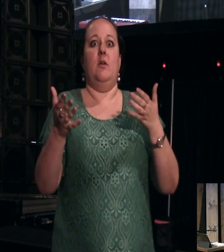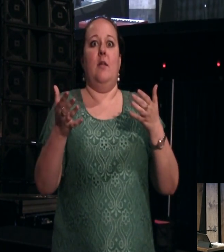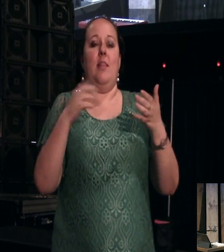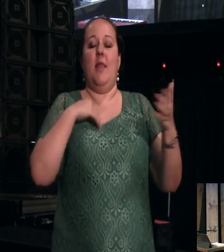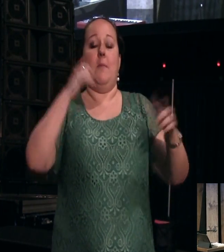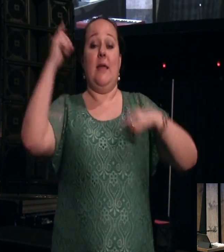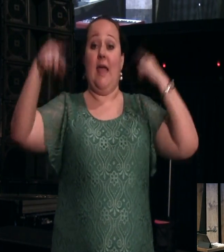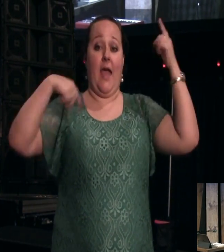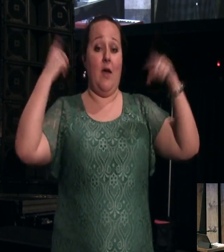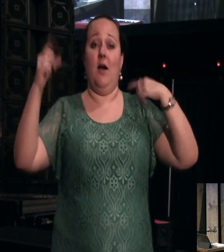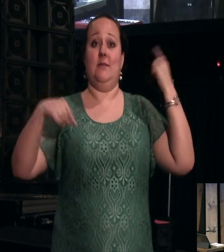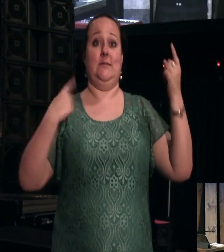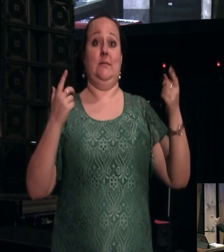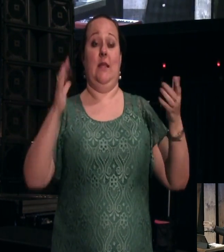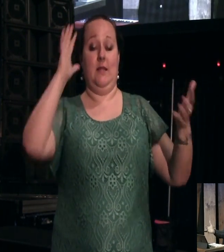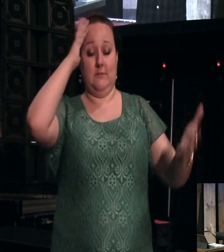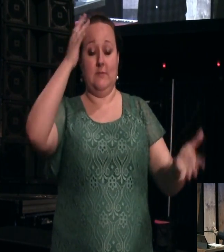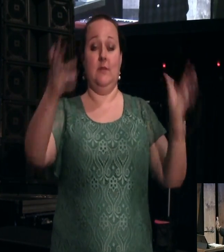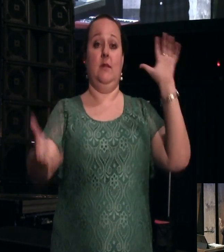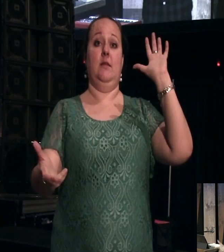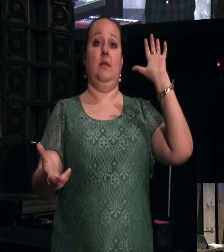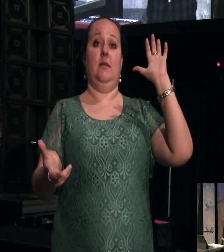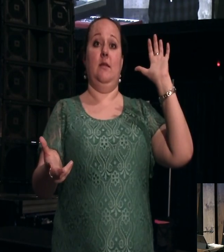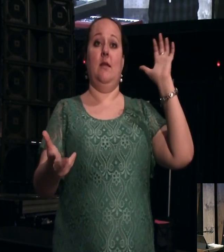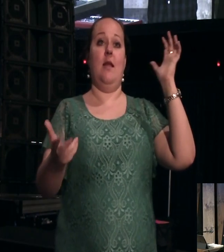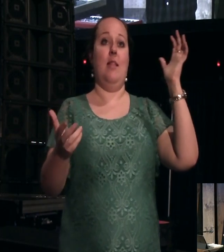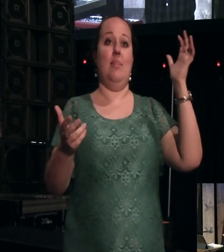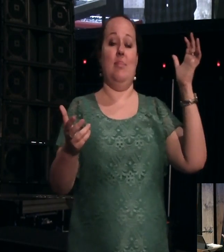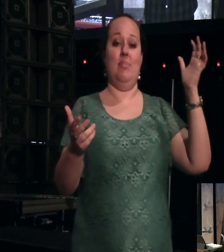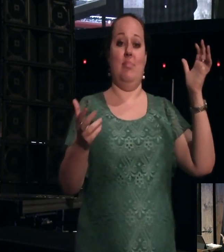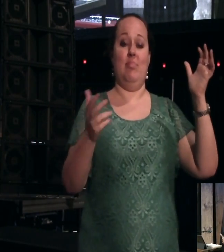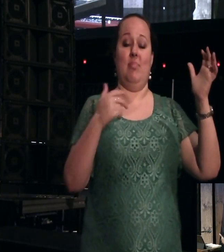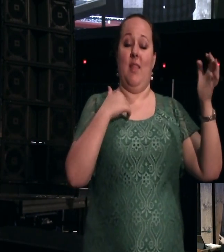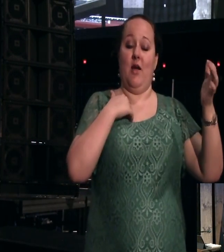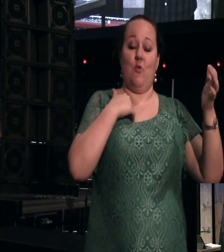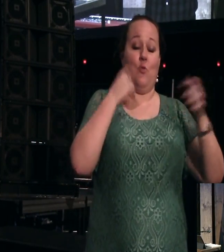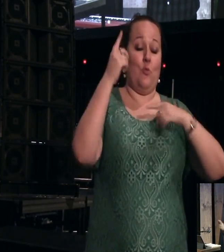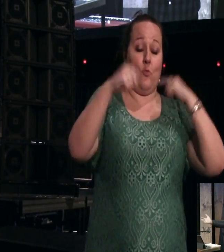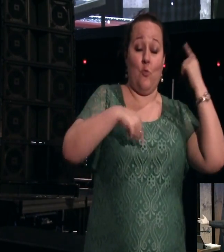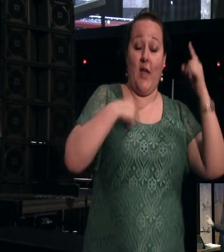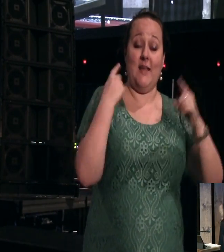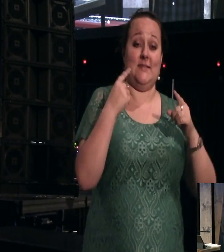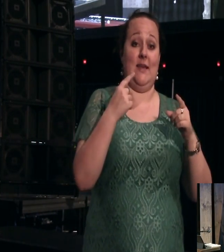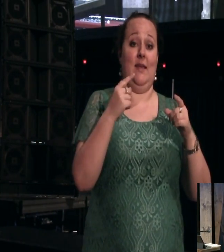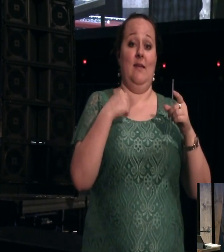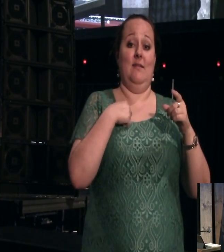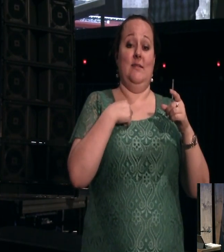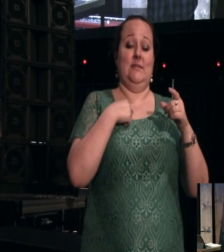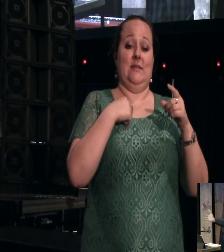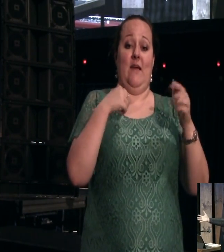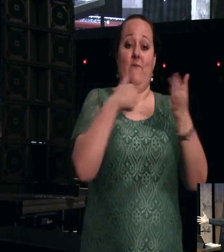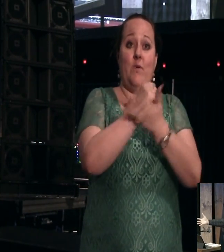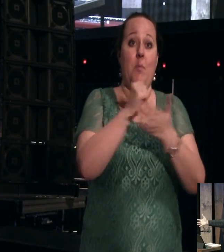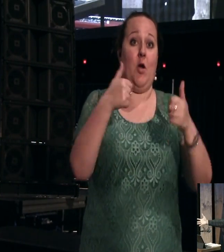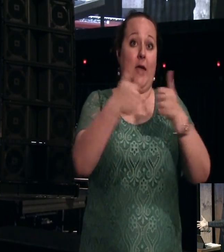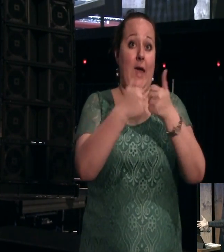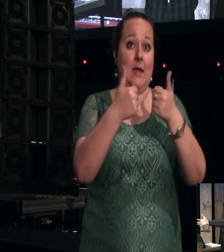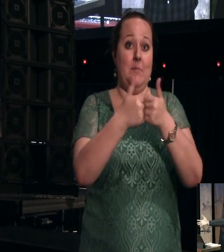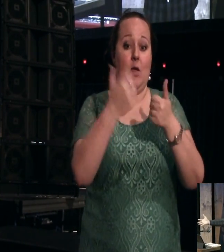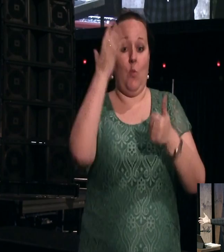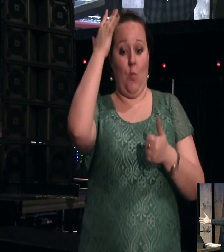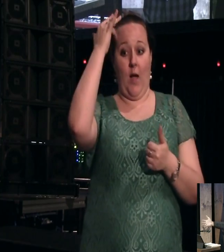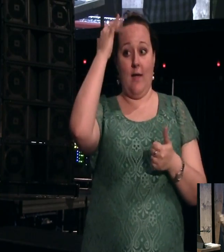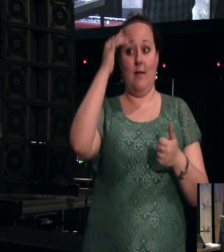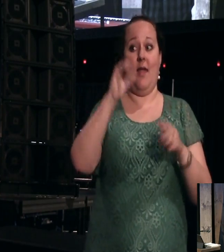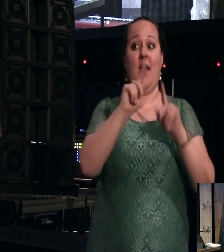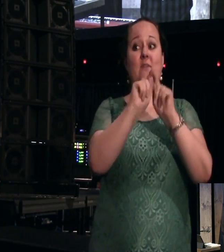now? Great, good, do it. Just imagine the chaos that would have happened. Imagine the circus it would have been